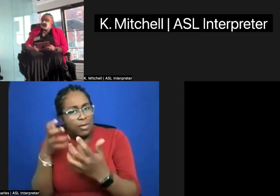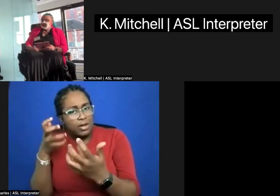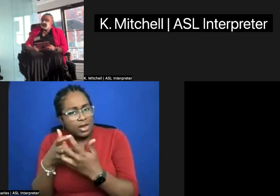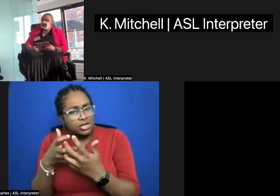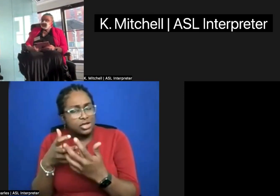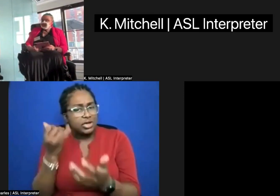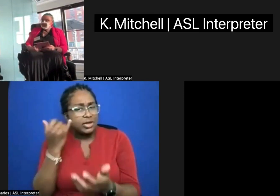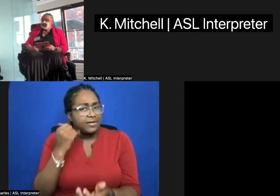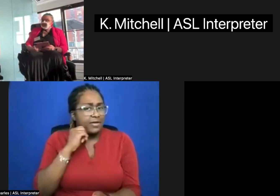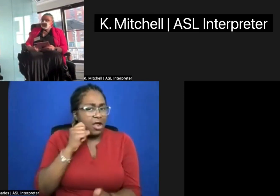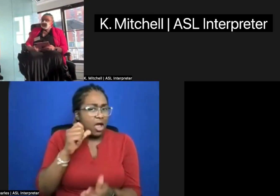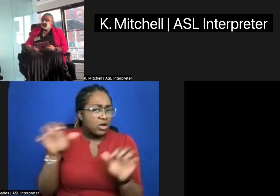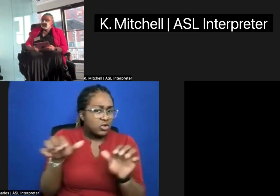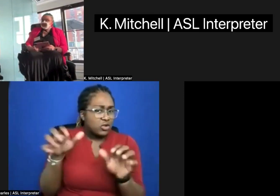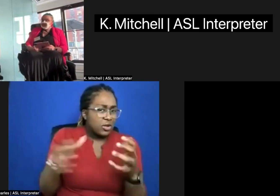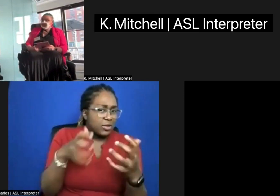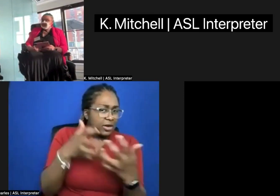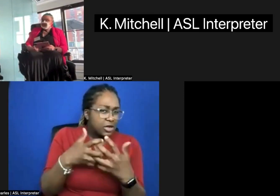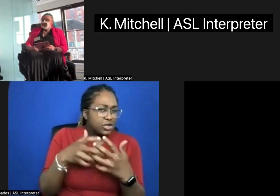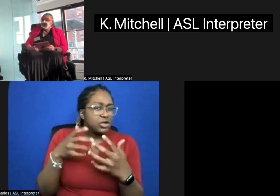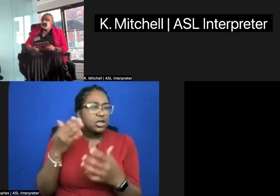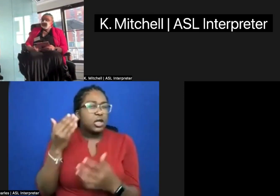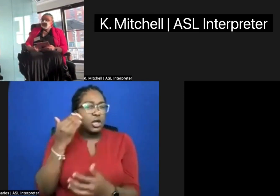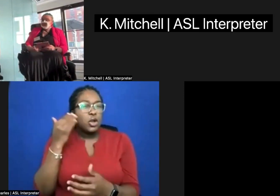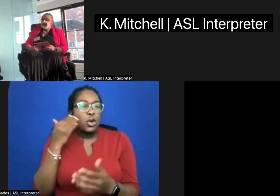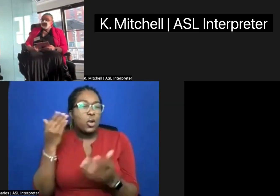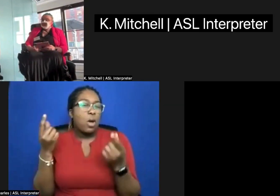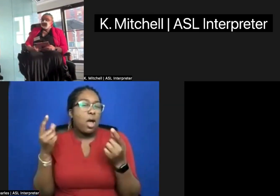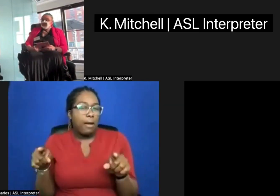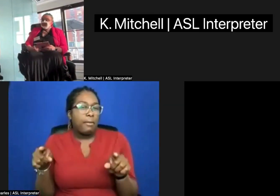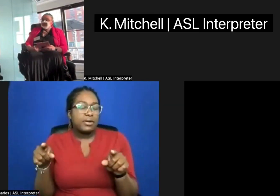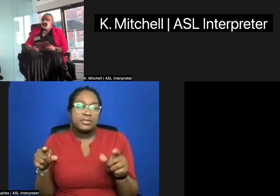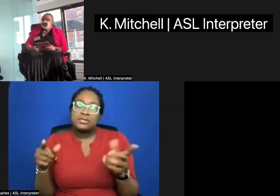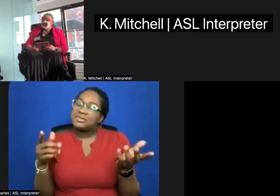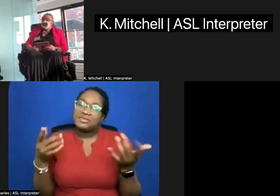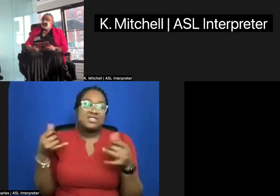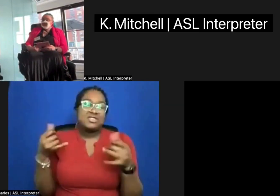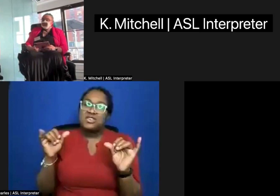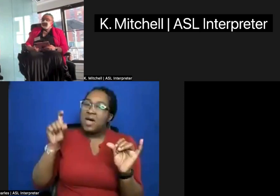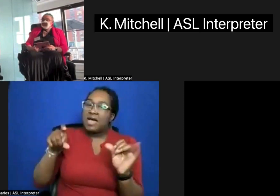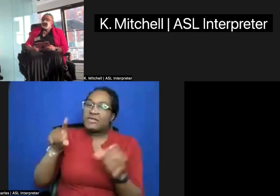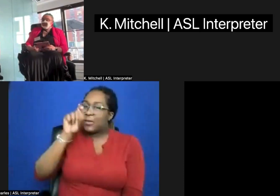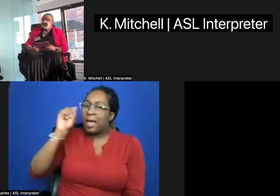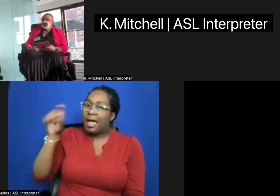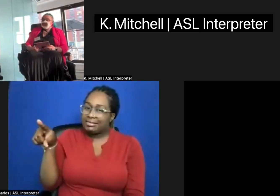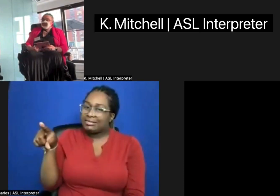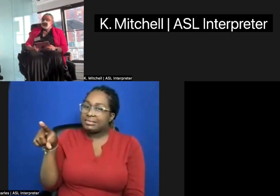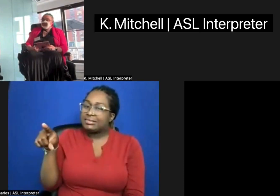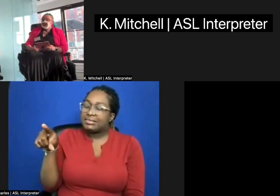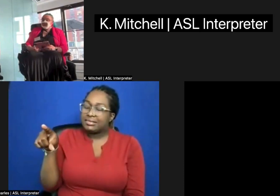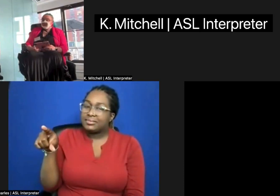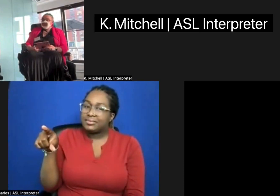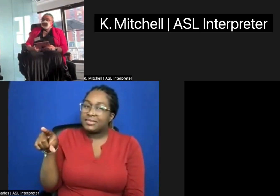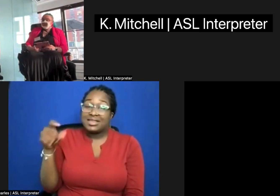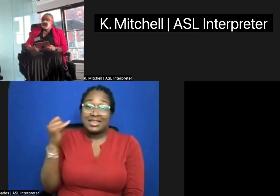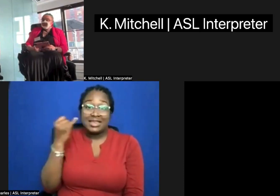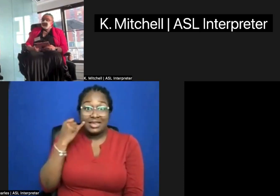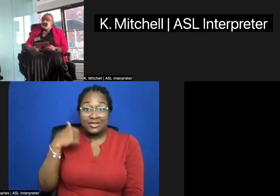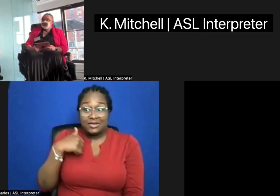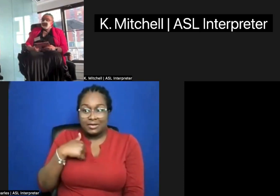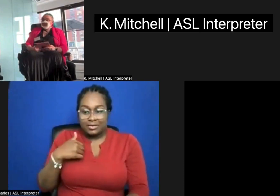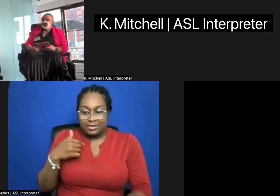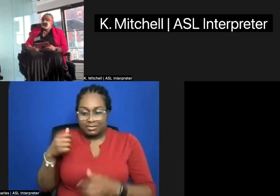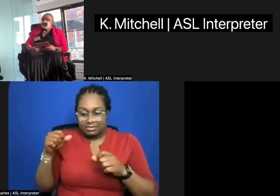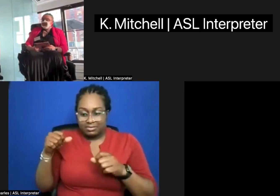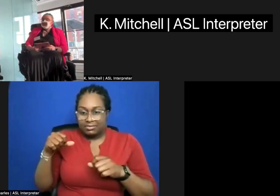I think you gotta just ask anyway, but when you're in the position of